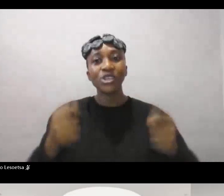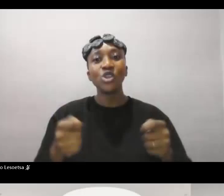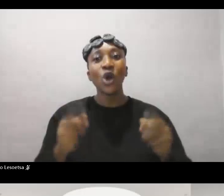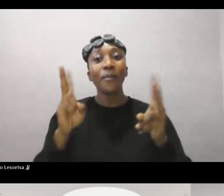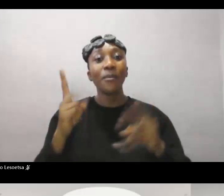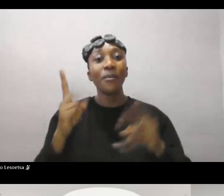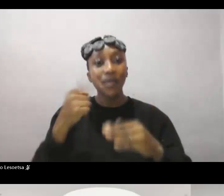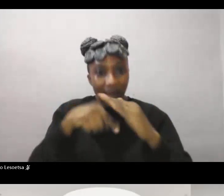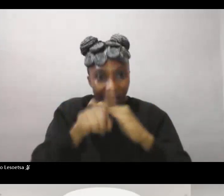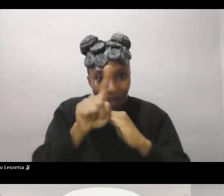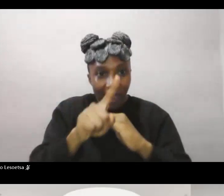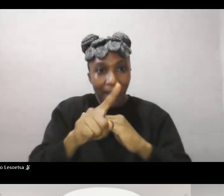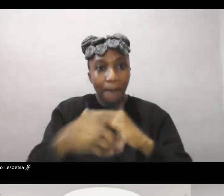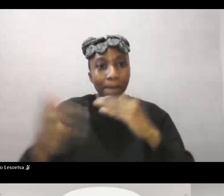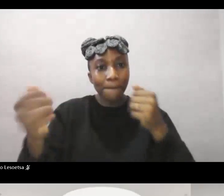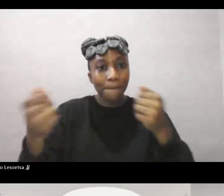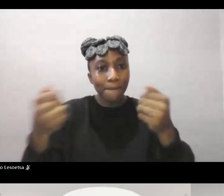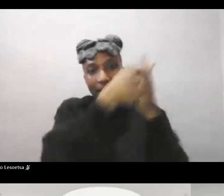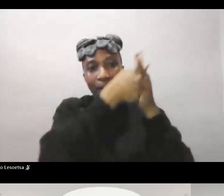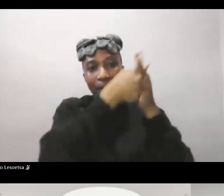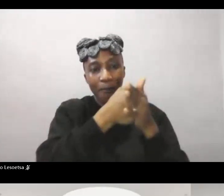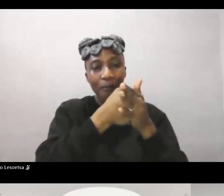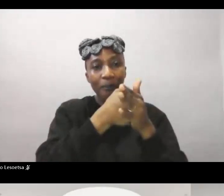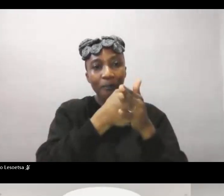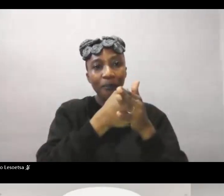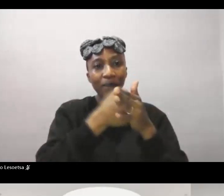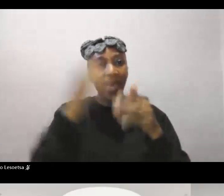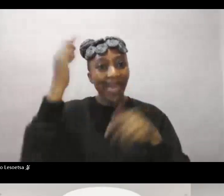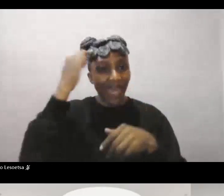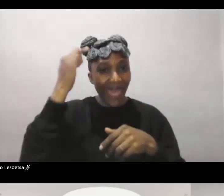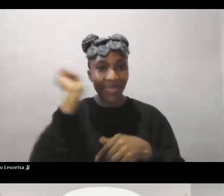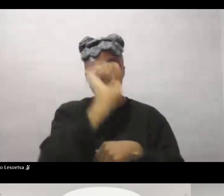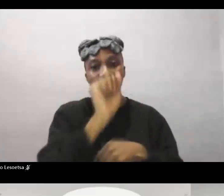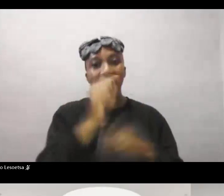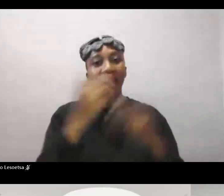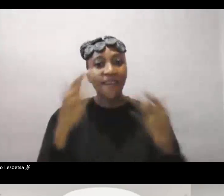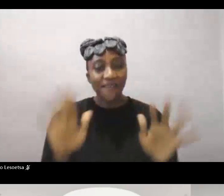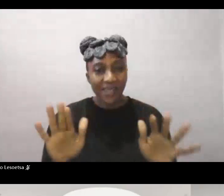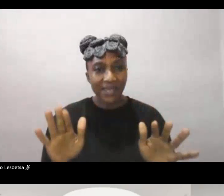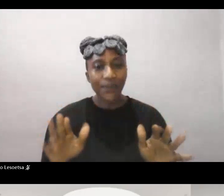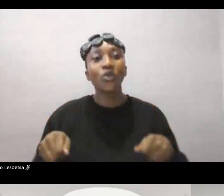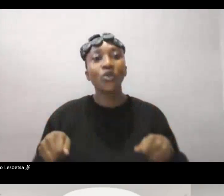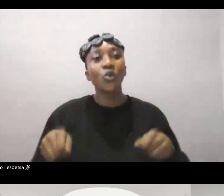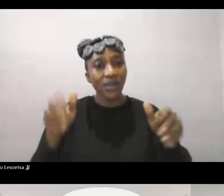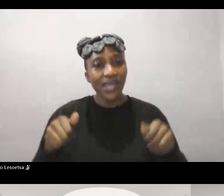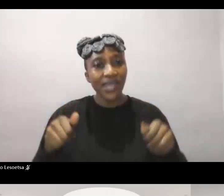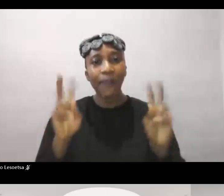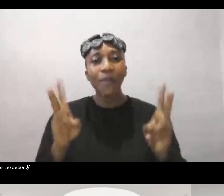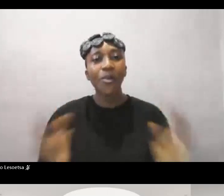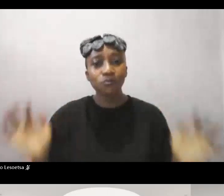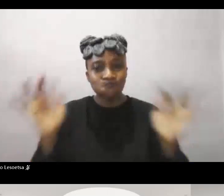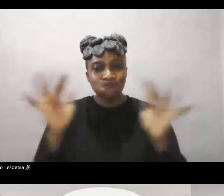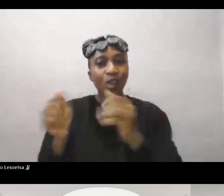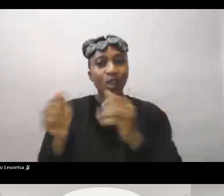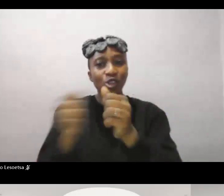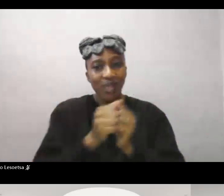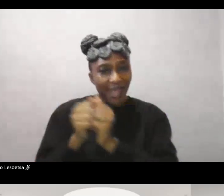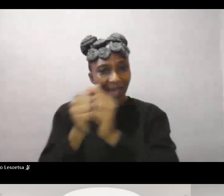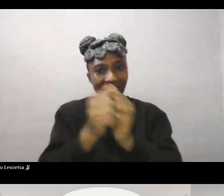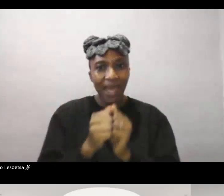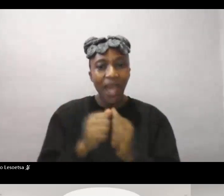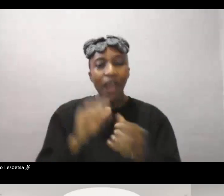head, and they started getting, if you remember, they started getting lumps on their head. Then wheelchair people came together, they formed committees.